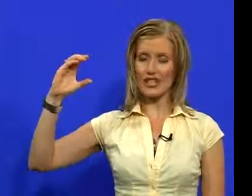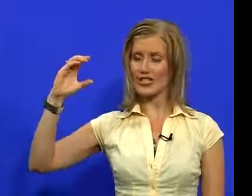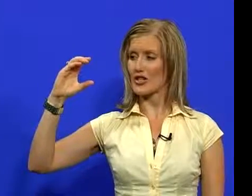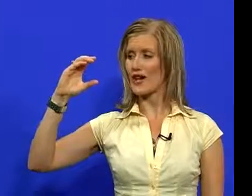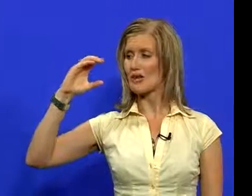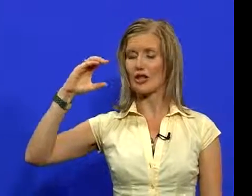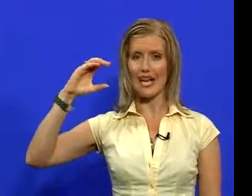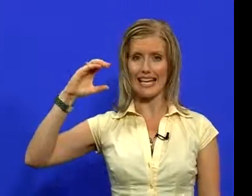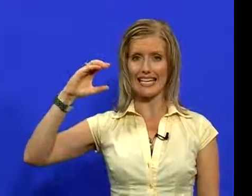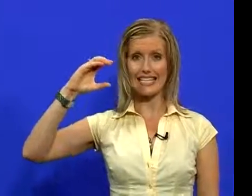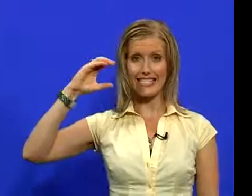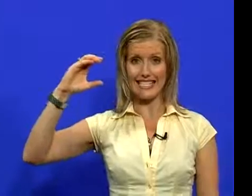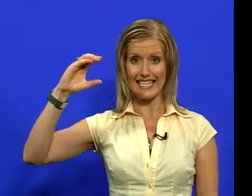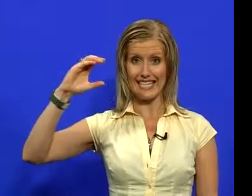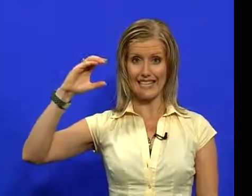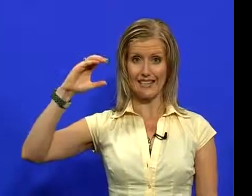just the way you would look at it. C.